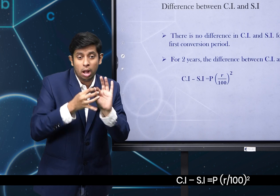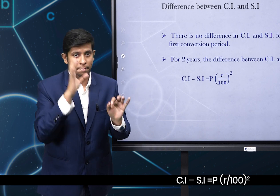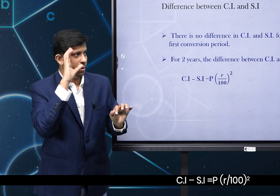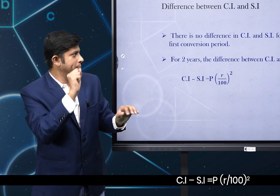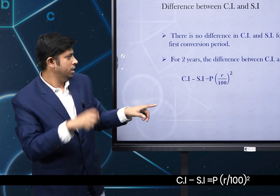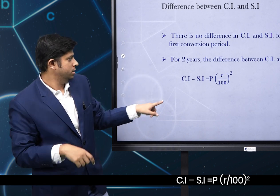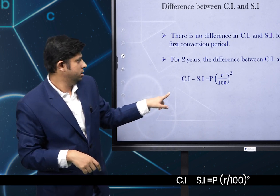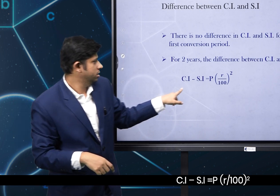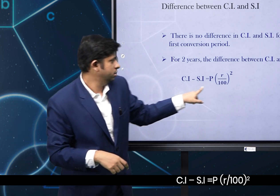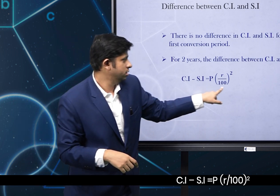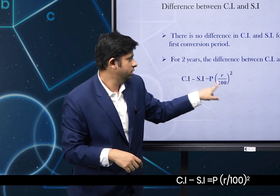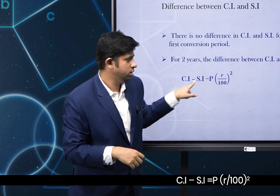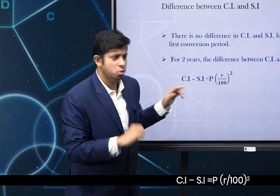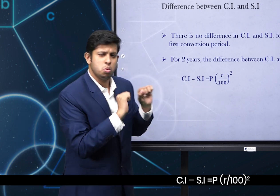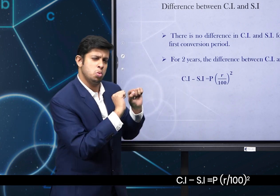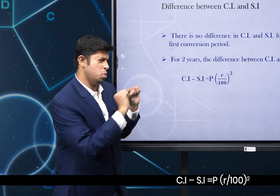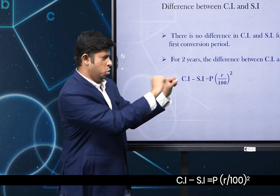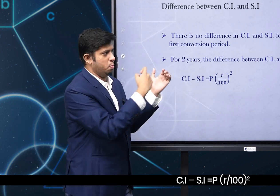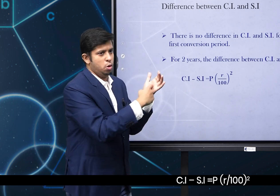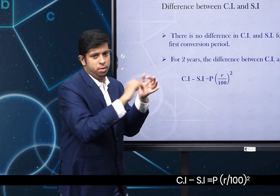P into R by 100 whole square.